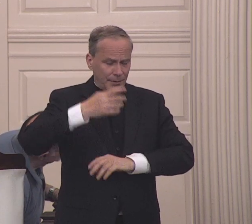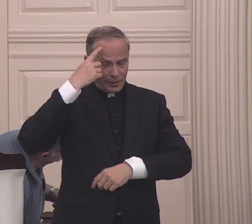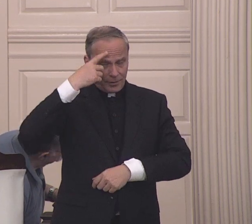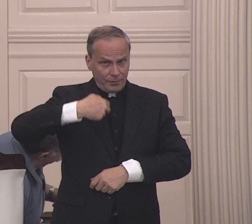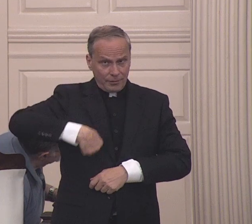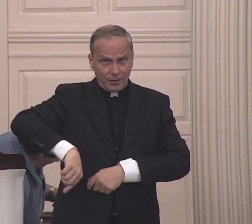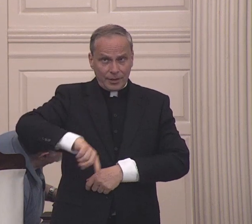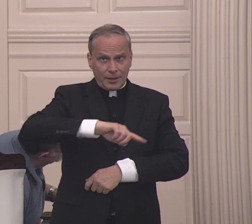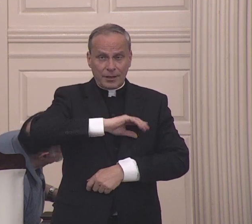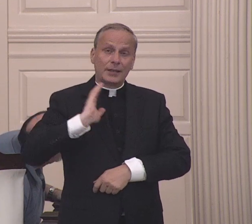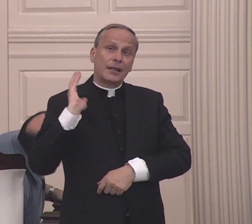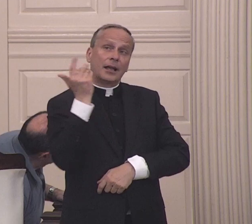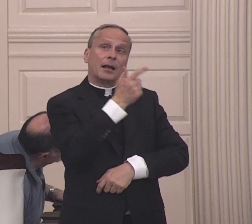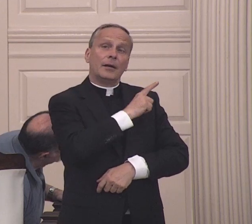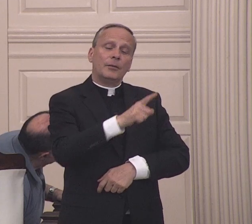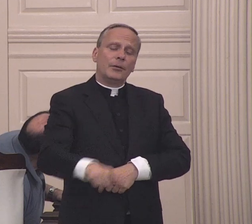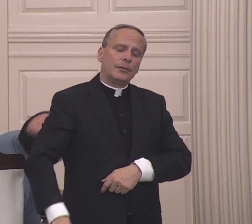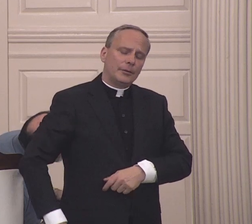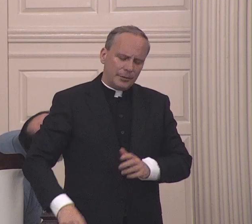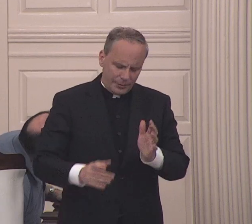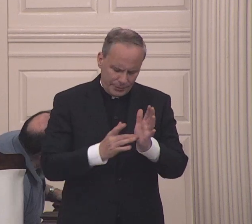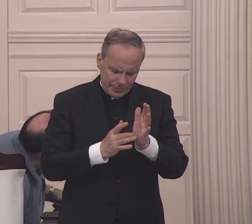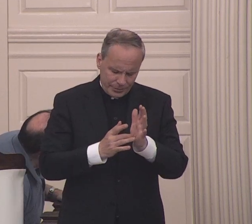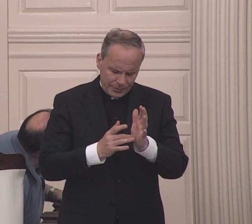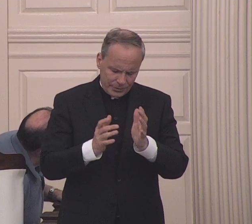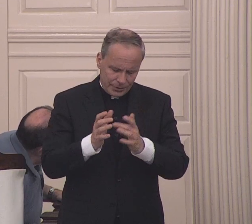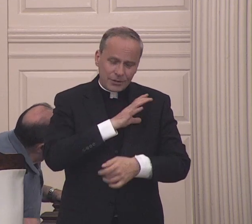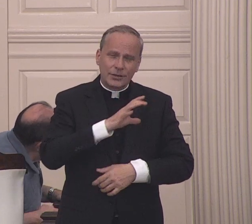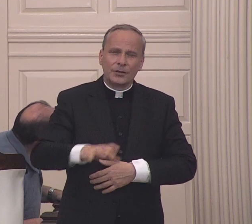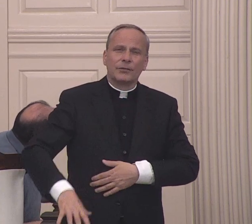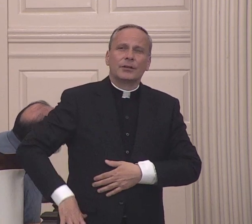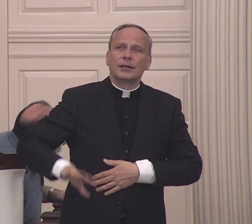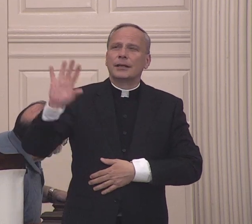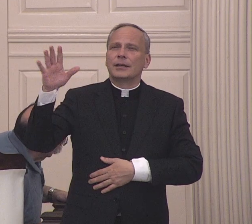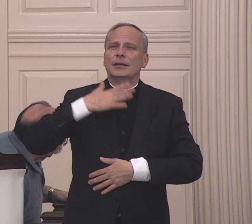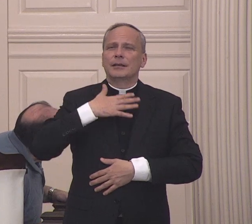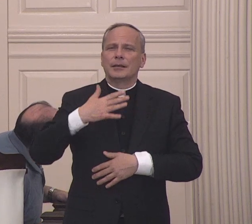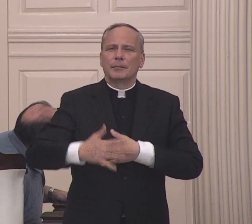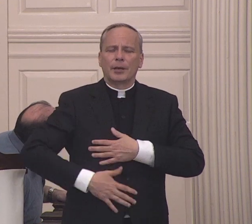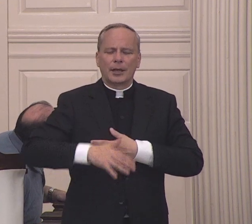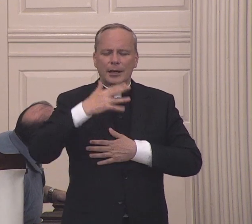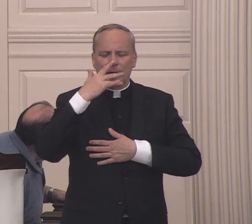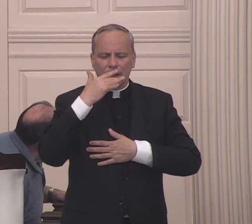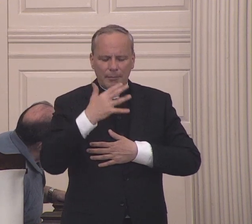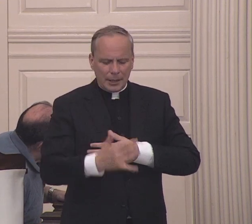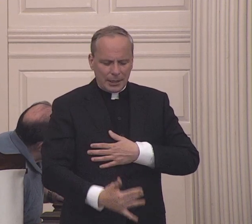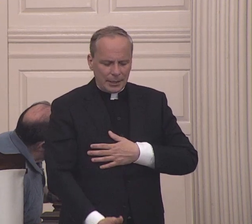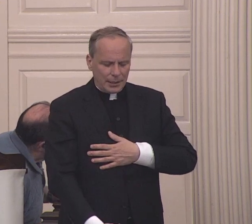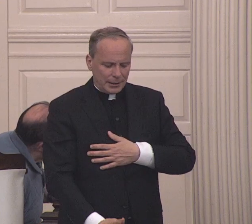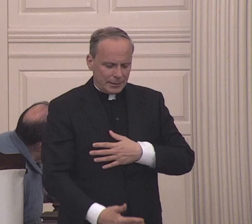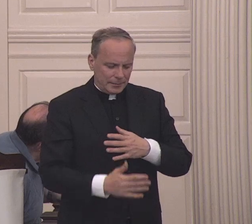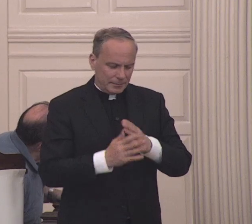so that they may become for us the body and blood of our Lord Jesus Christ.